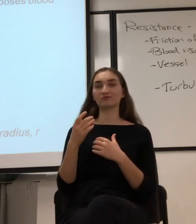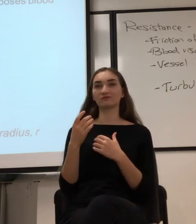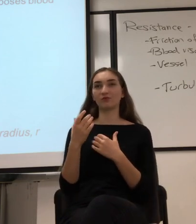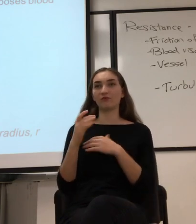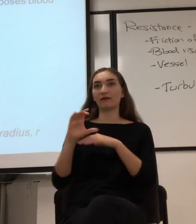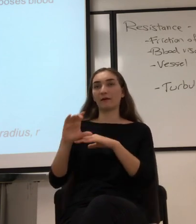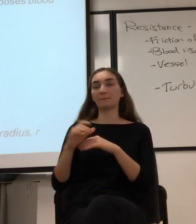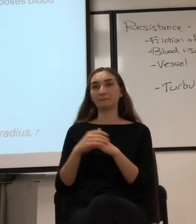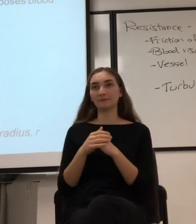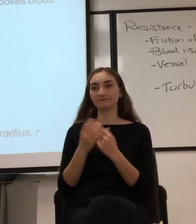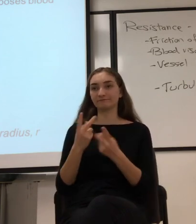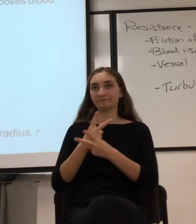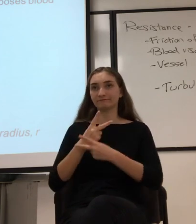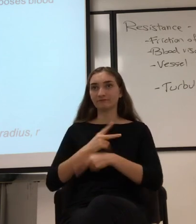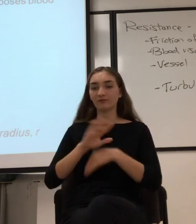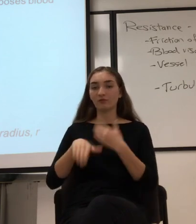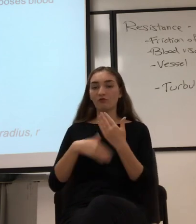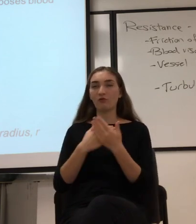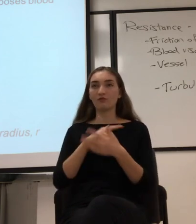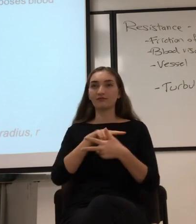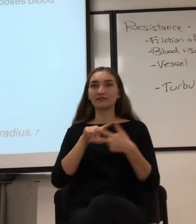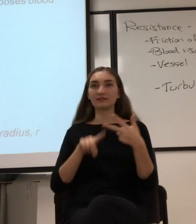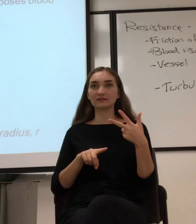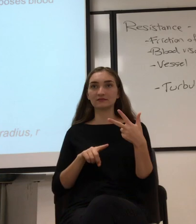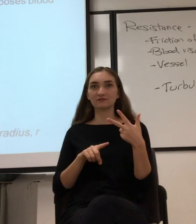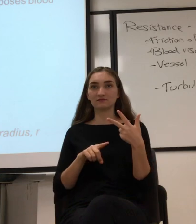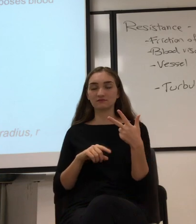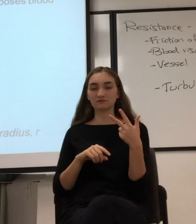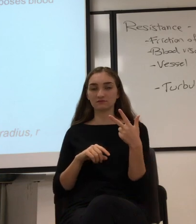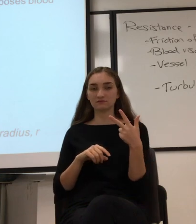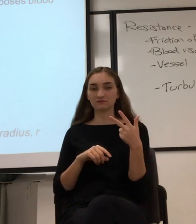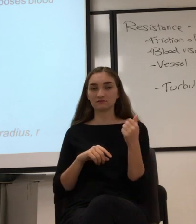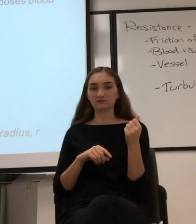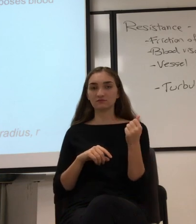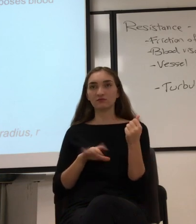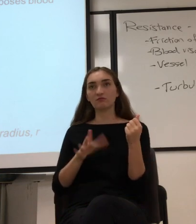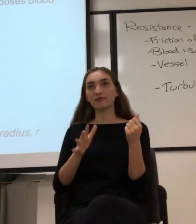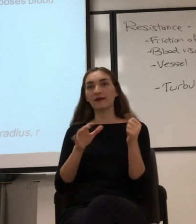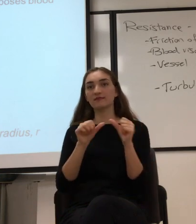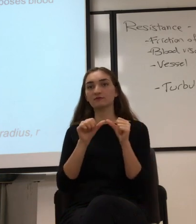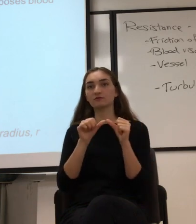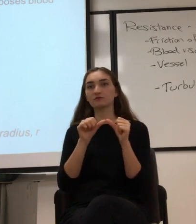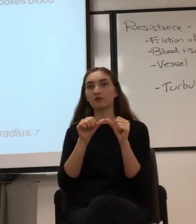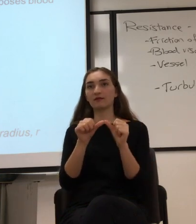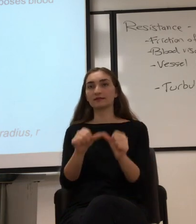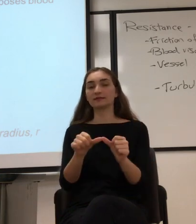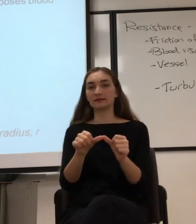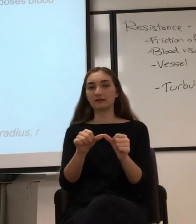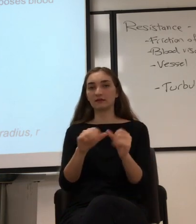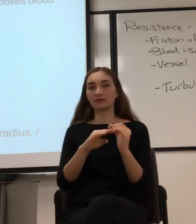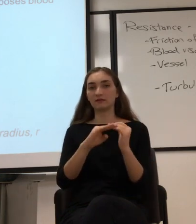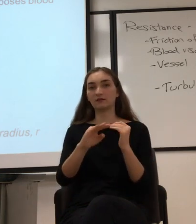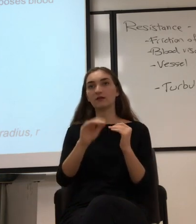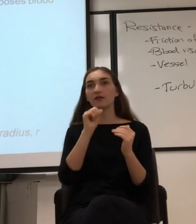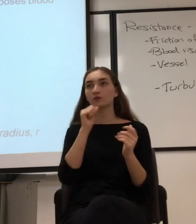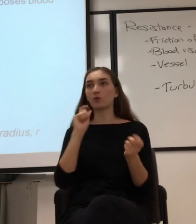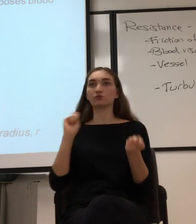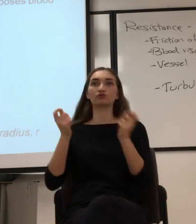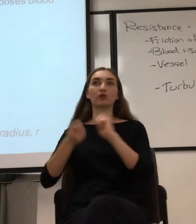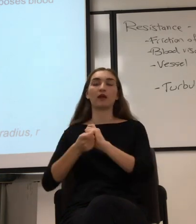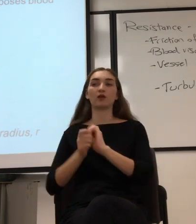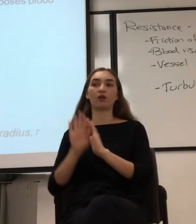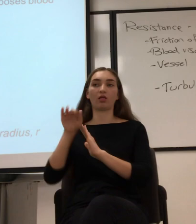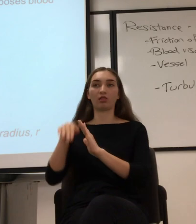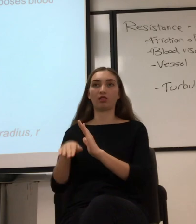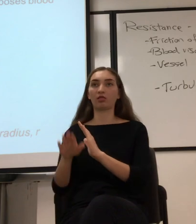But all of these conditions are more or less constant. They don't change very much. The